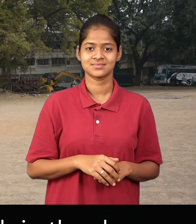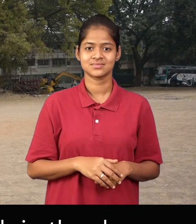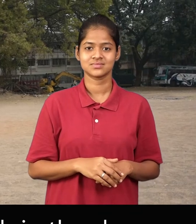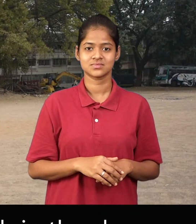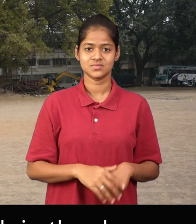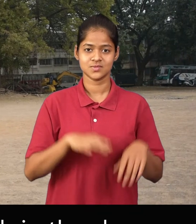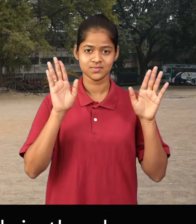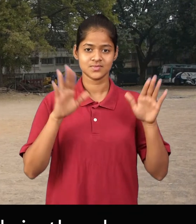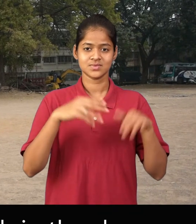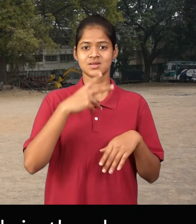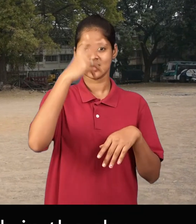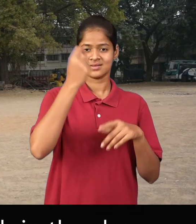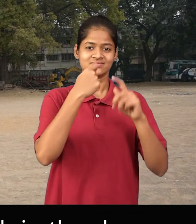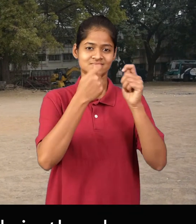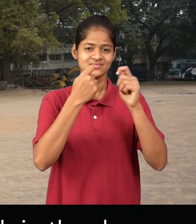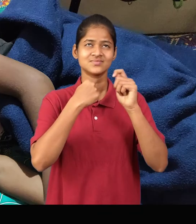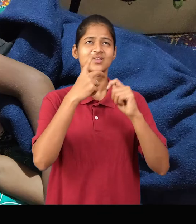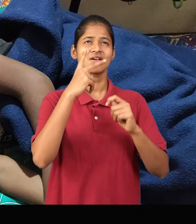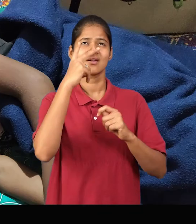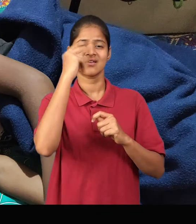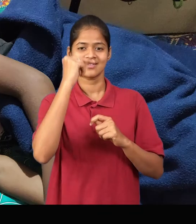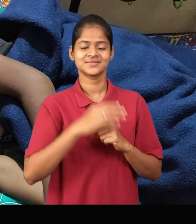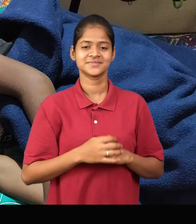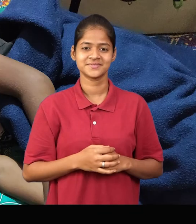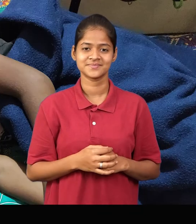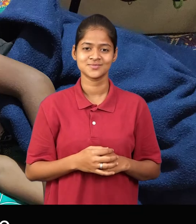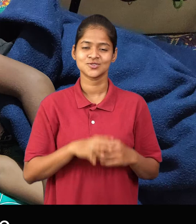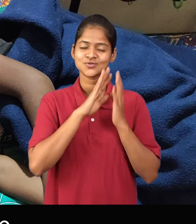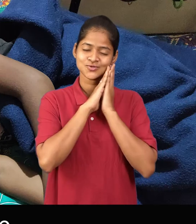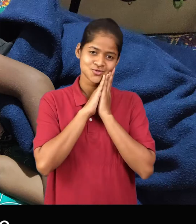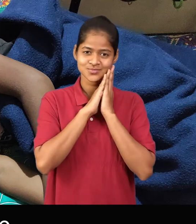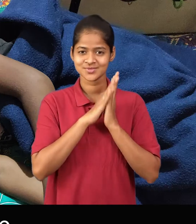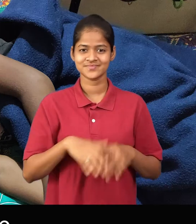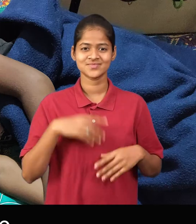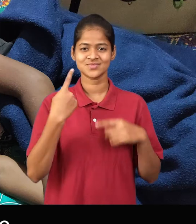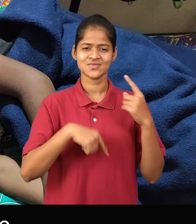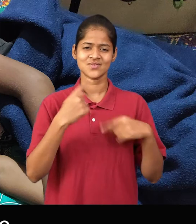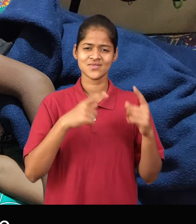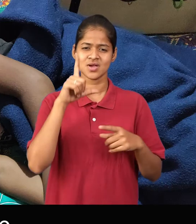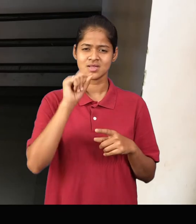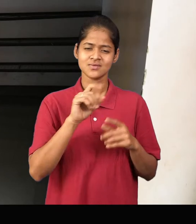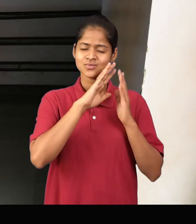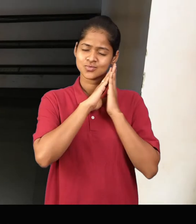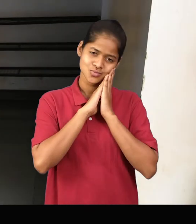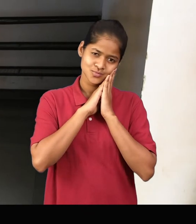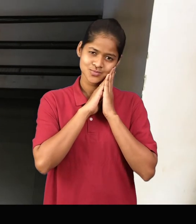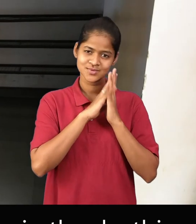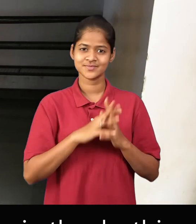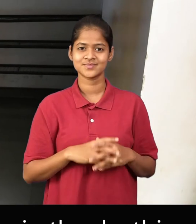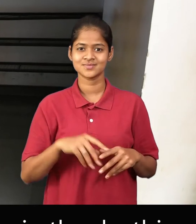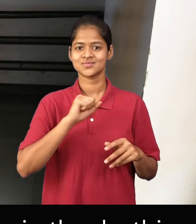fly very high in the sky. Sleep I sleep at 10 pm. Throw